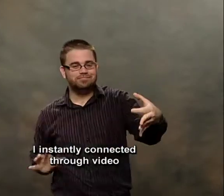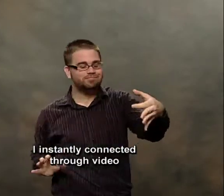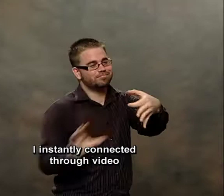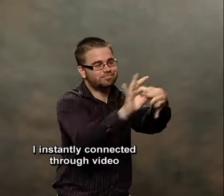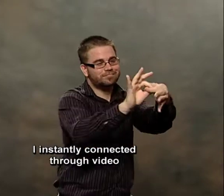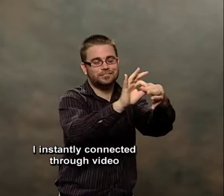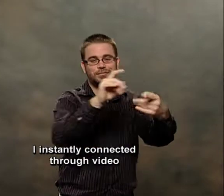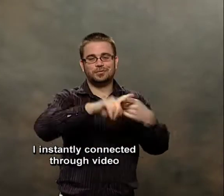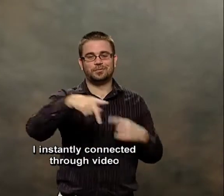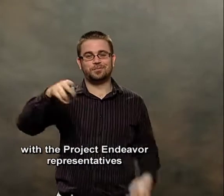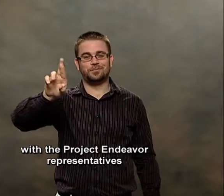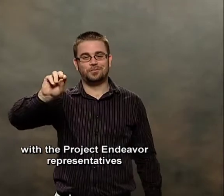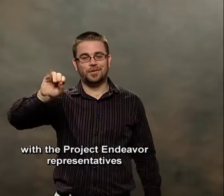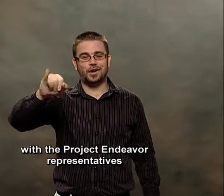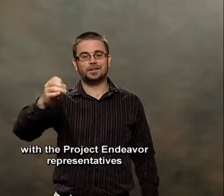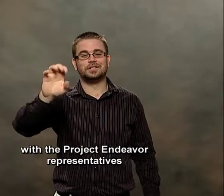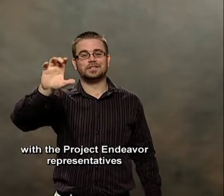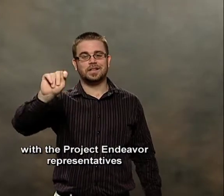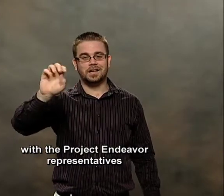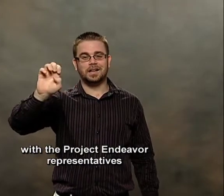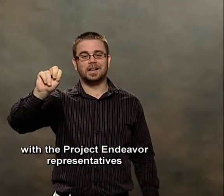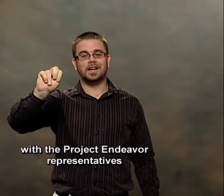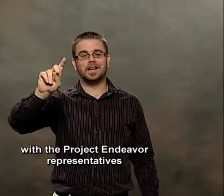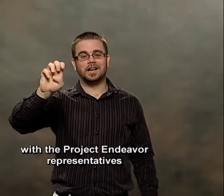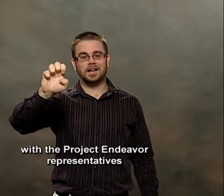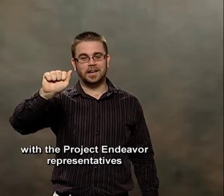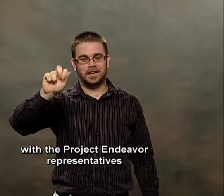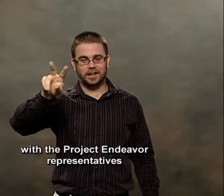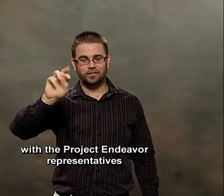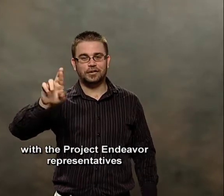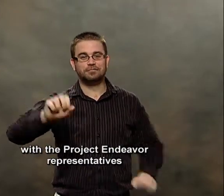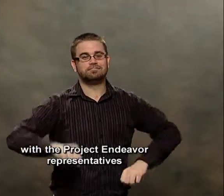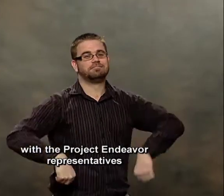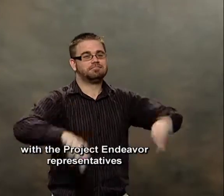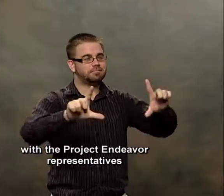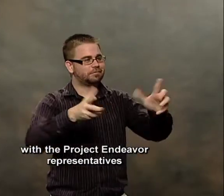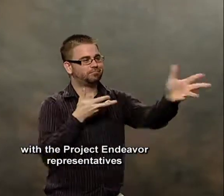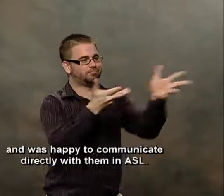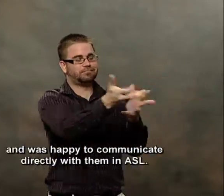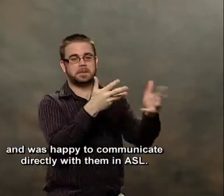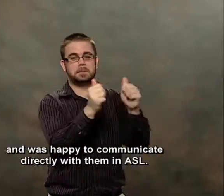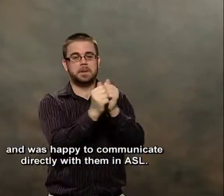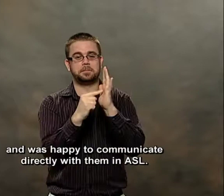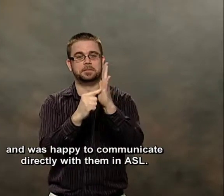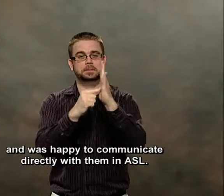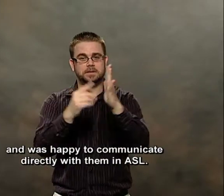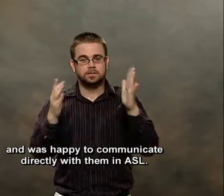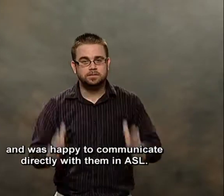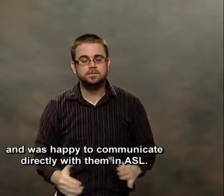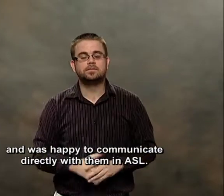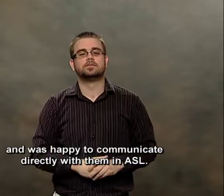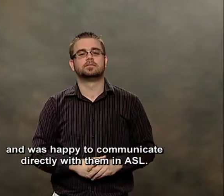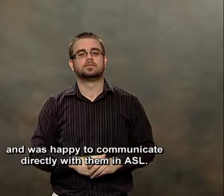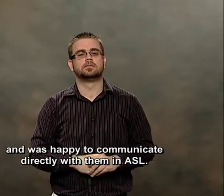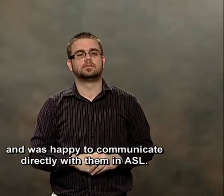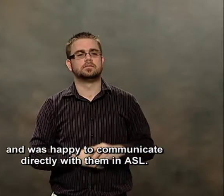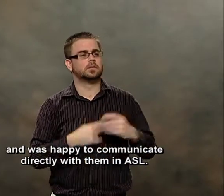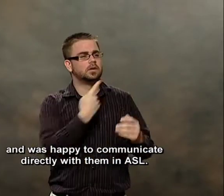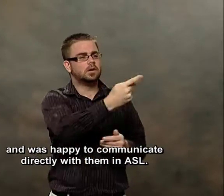through video with the Project Endeavor representatives, and was happy to communicate directly with them